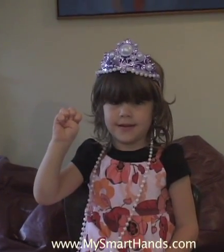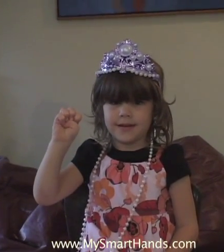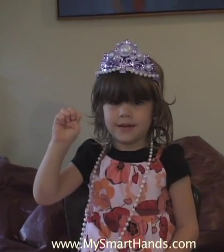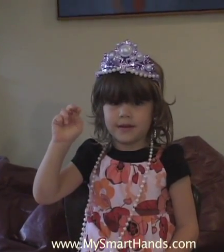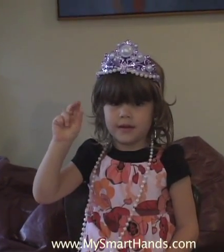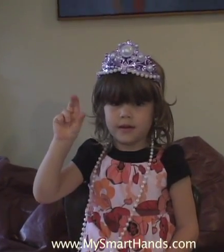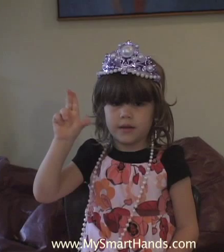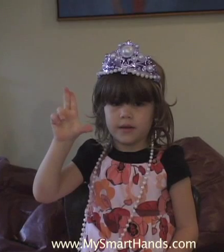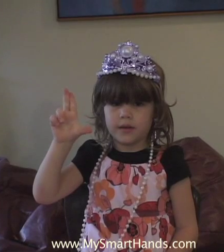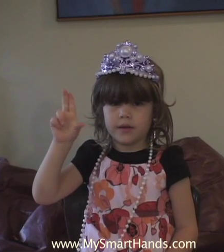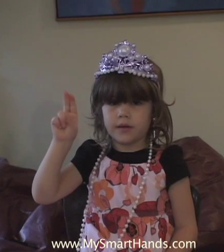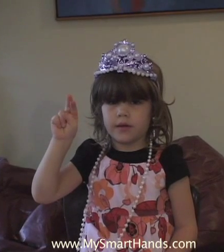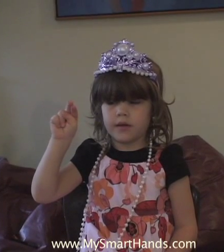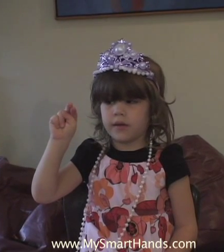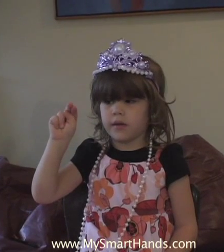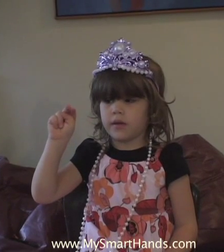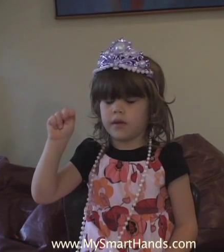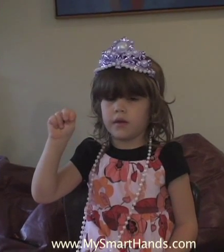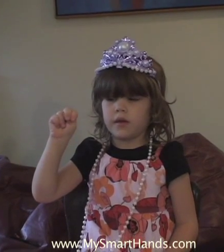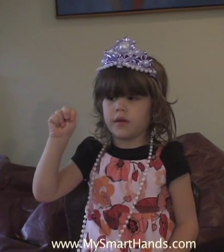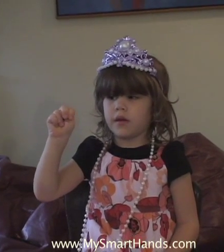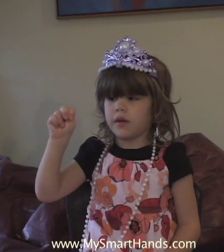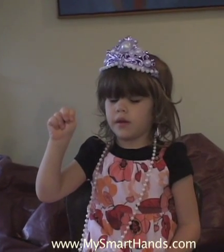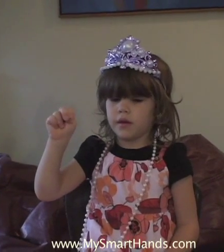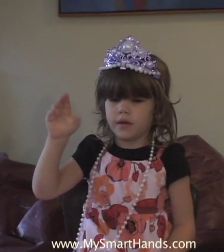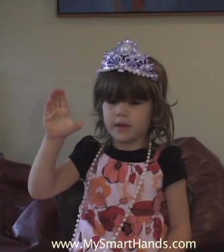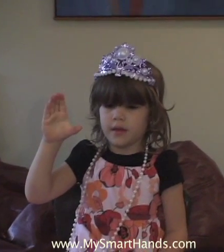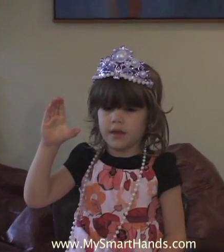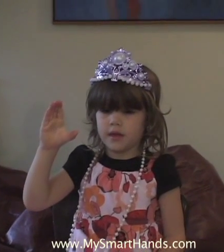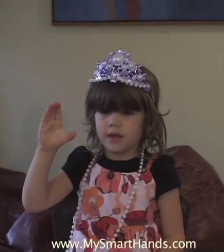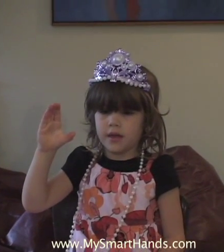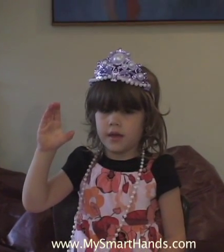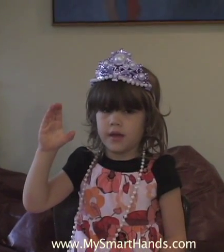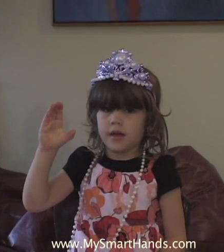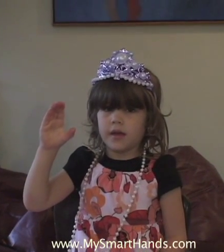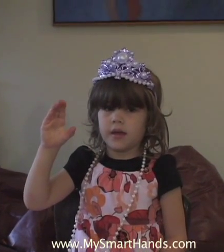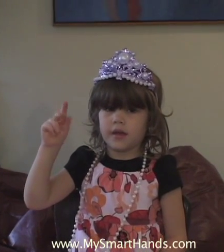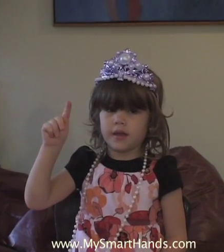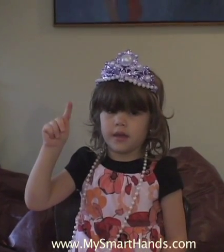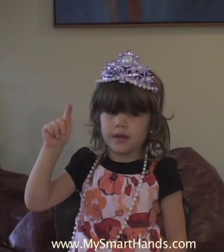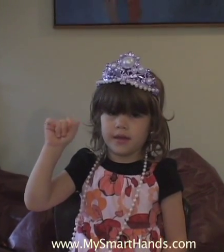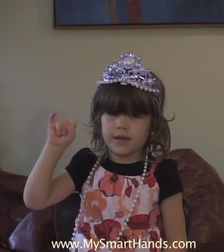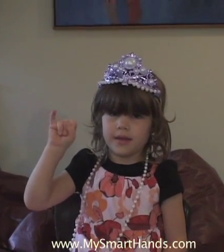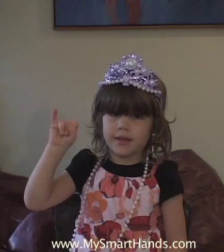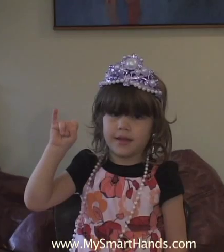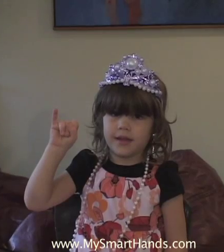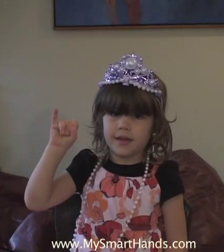-C-I-L